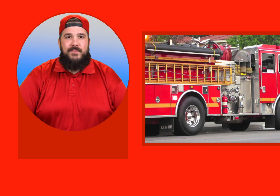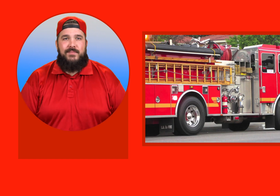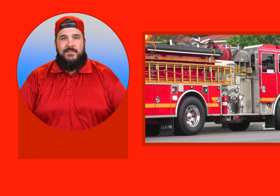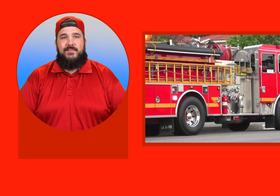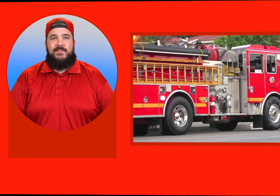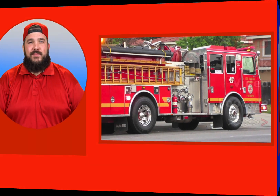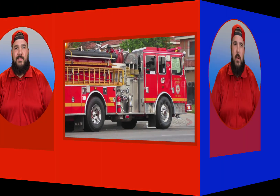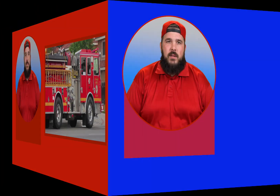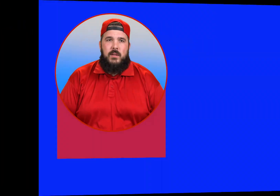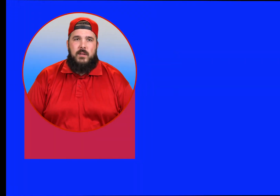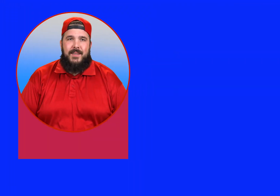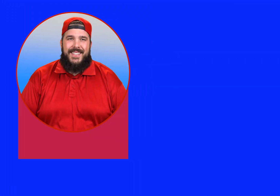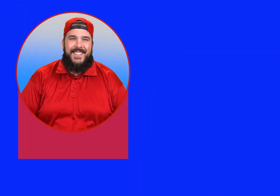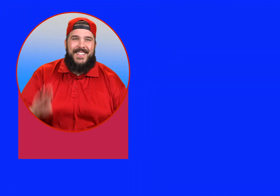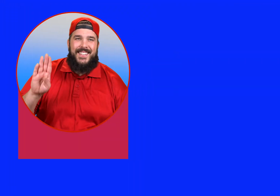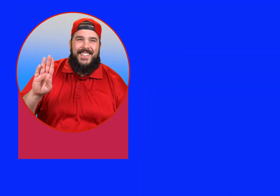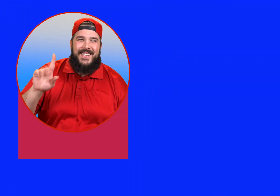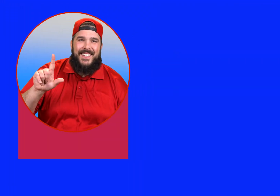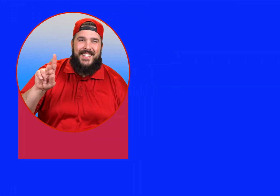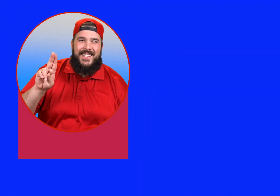Red.